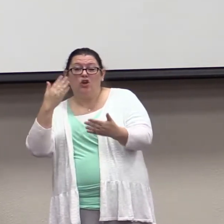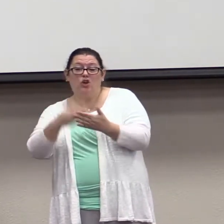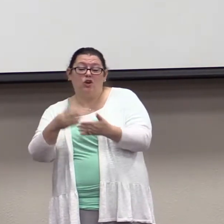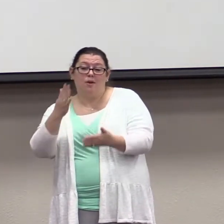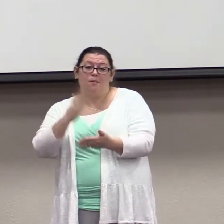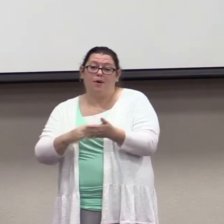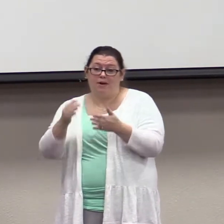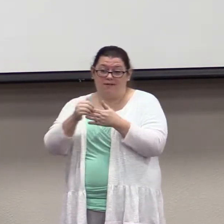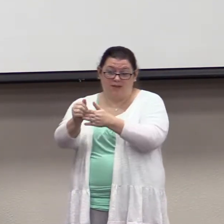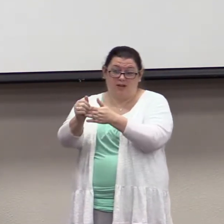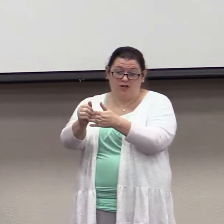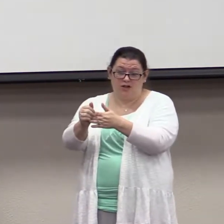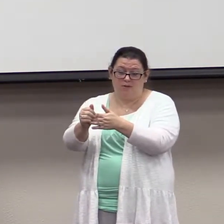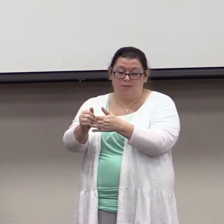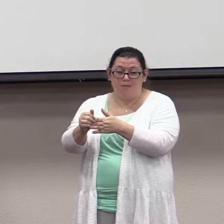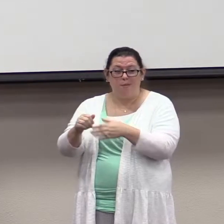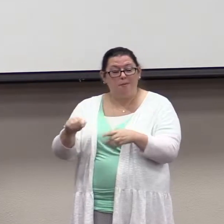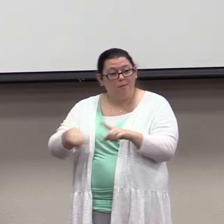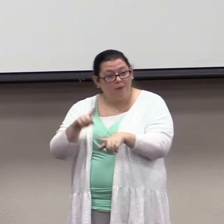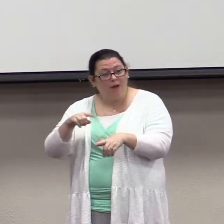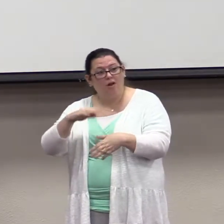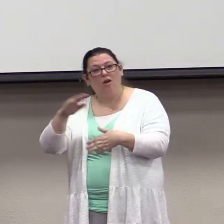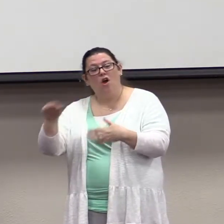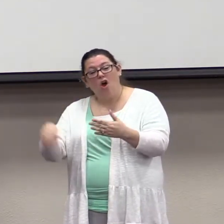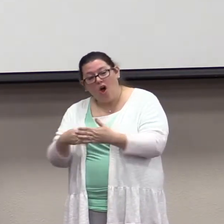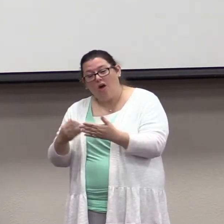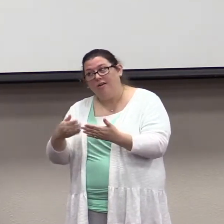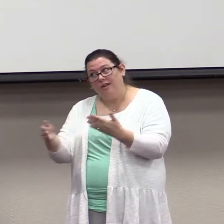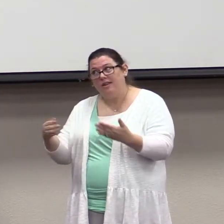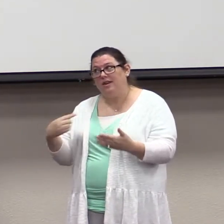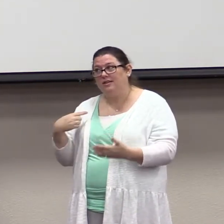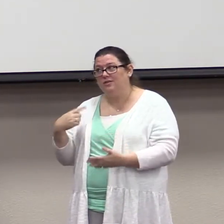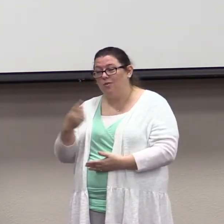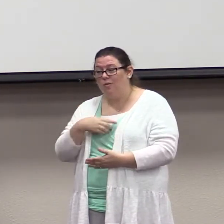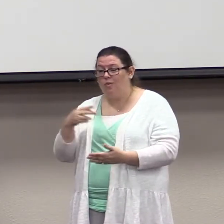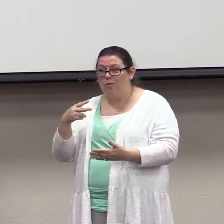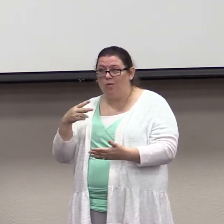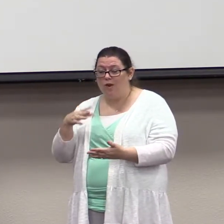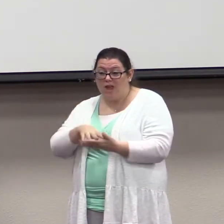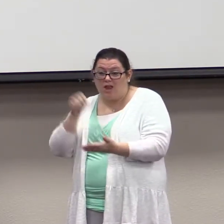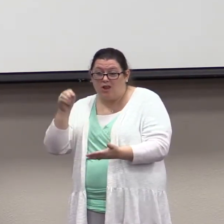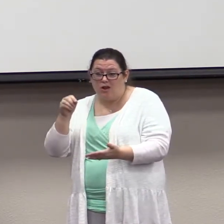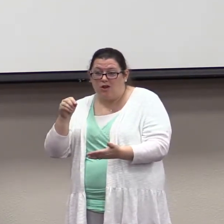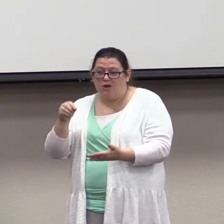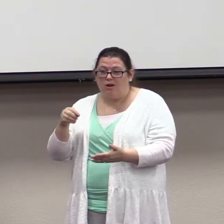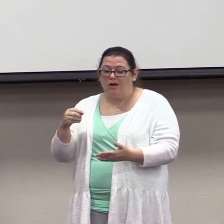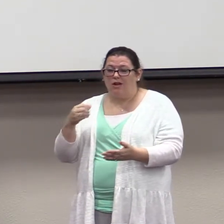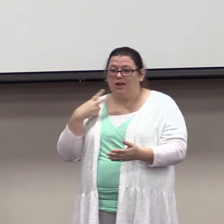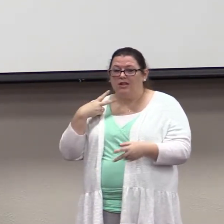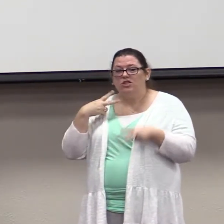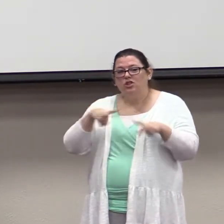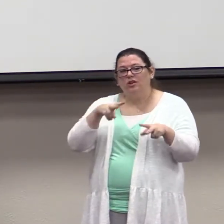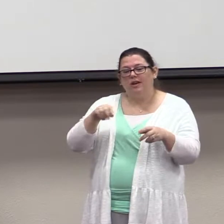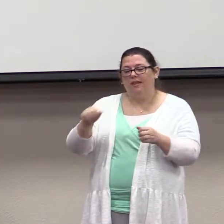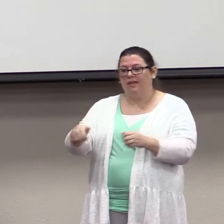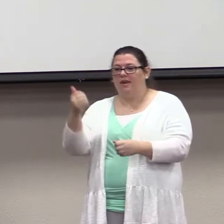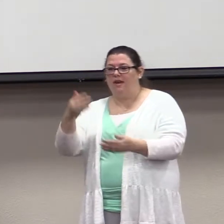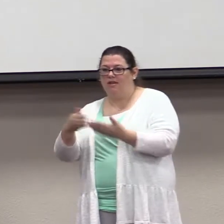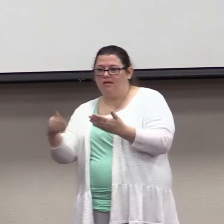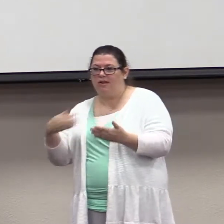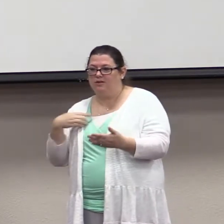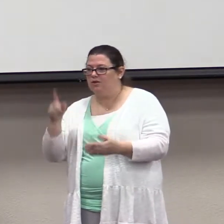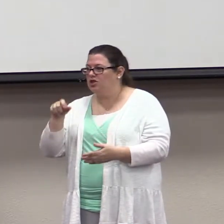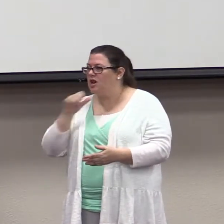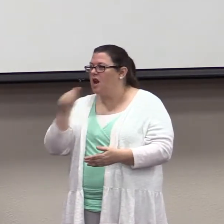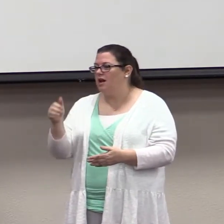all the things that we can be learning from him, let's look at some of the other things that he did that we shouldn't be doing.